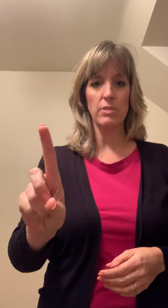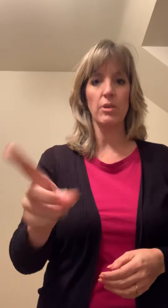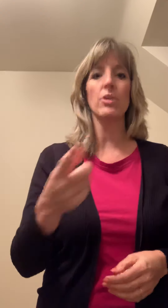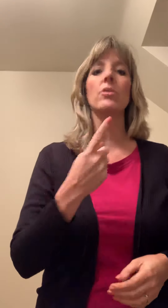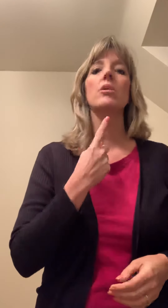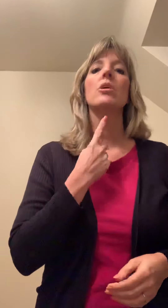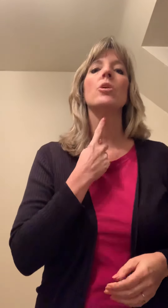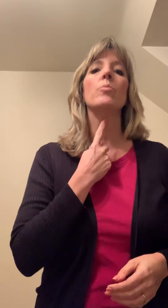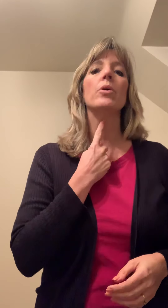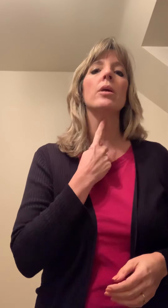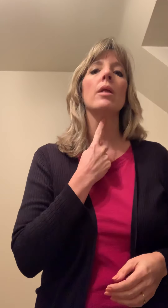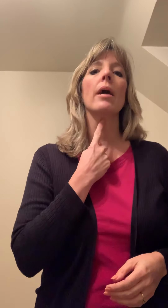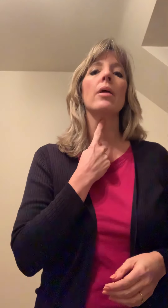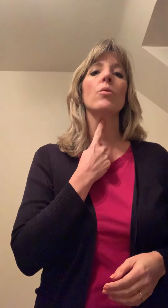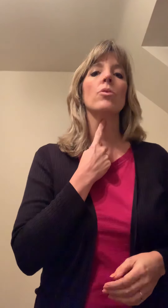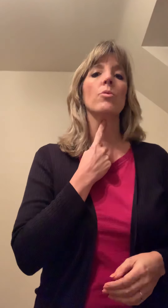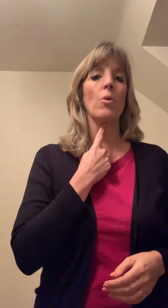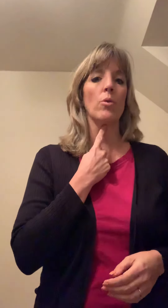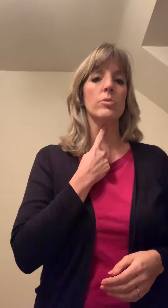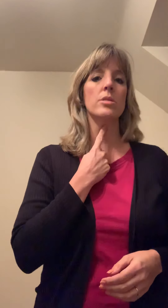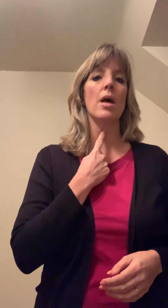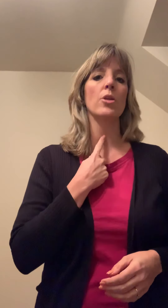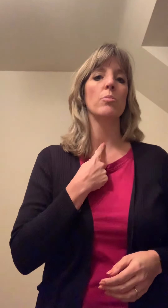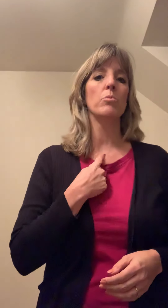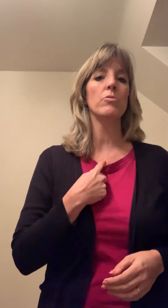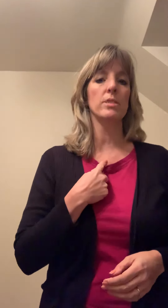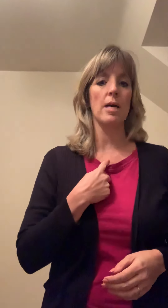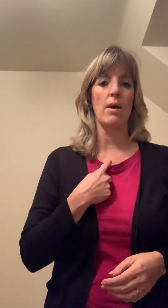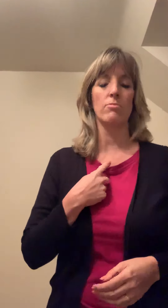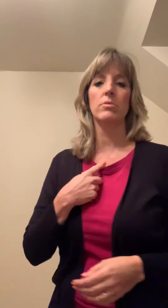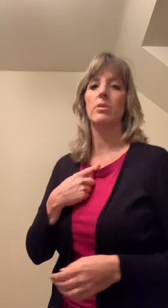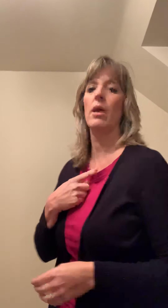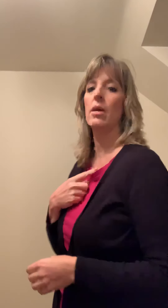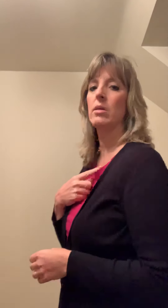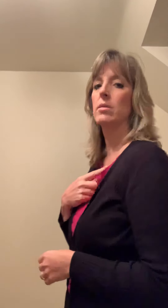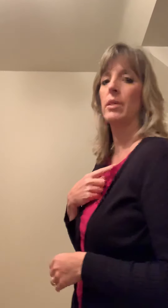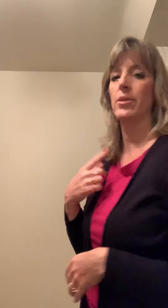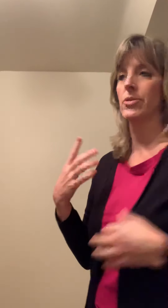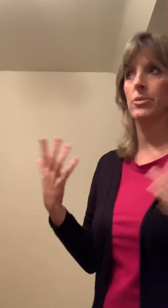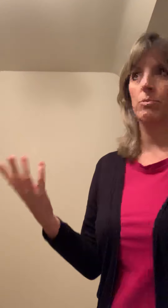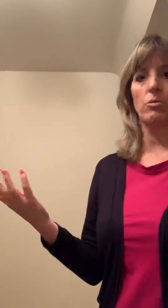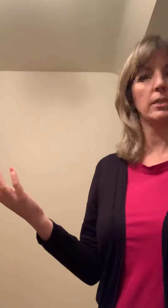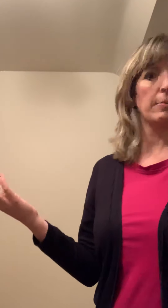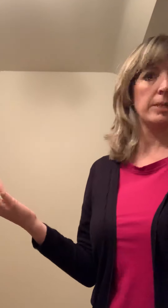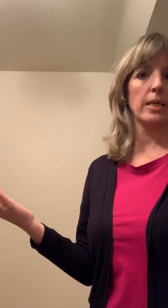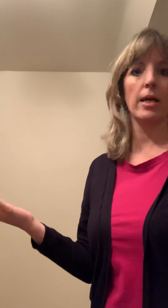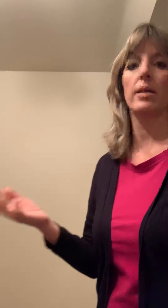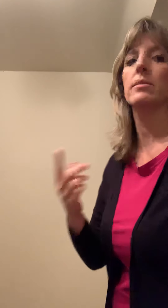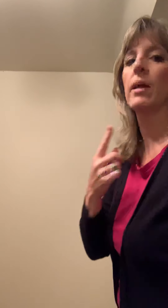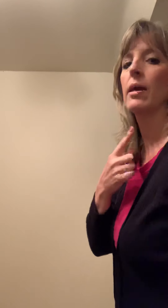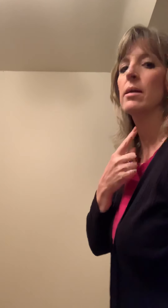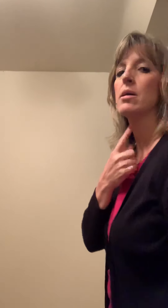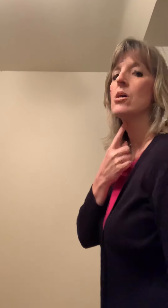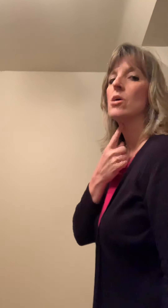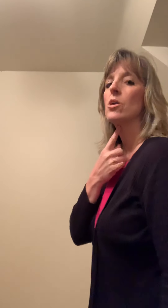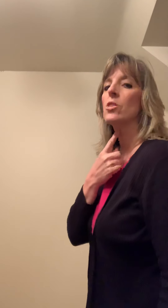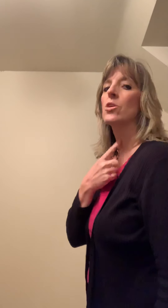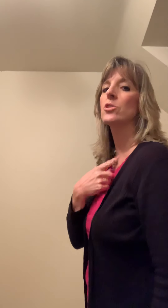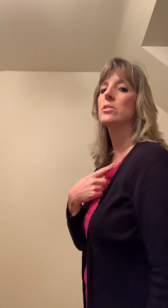finger, you put it at your throat and you move it down, okay, like your throat is empty, I guess, okay,